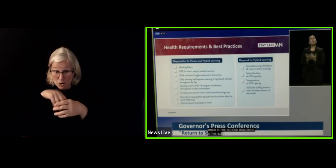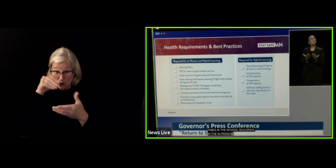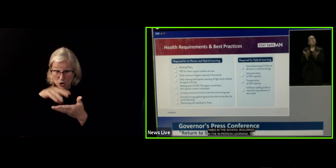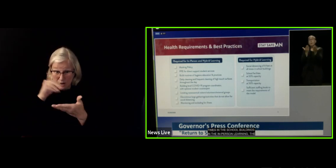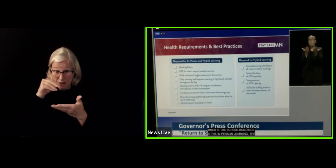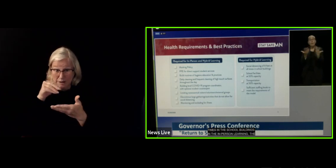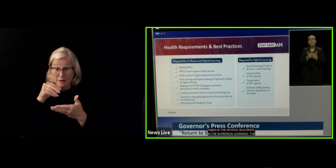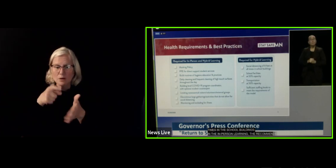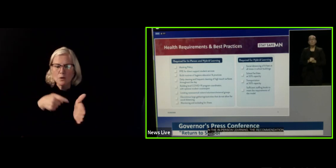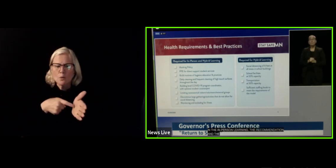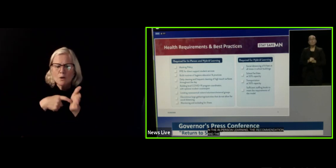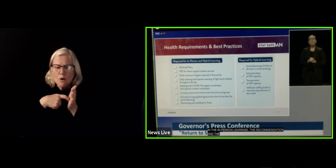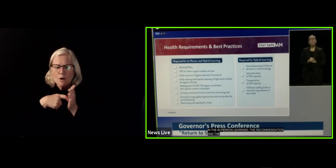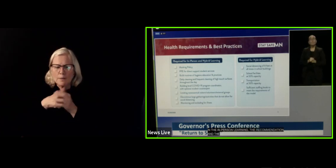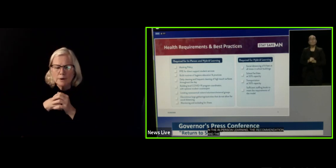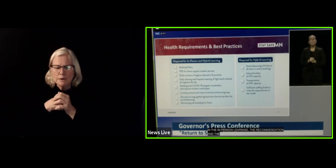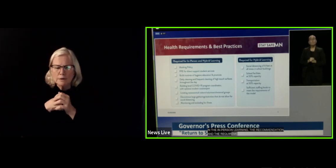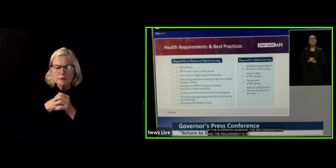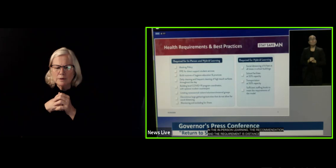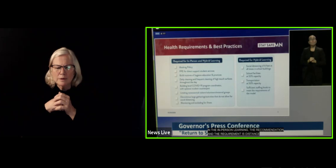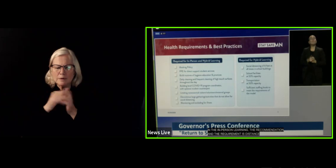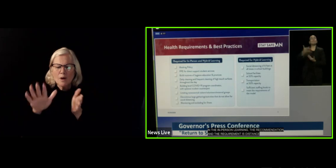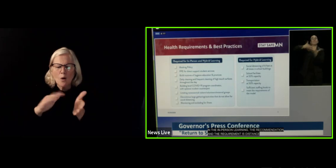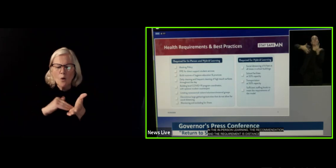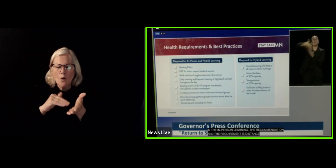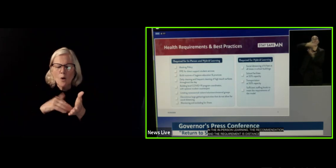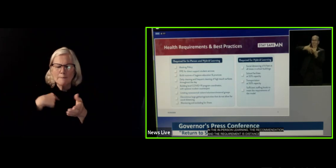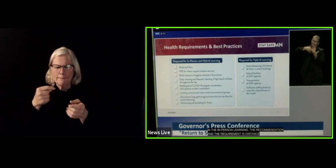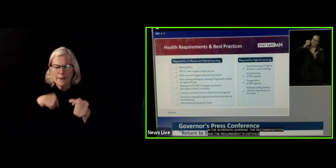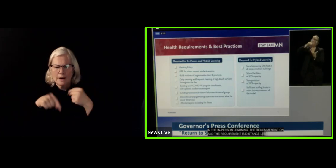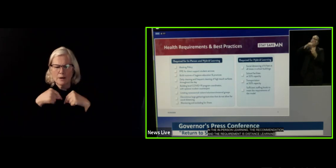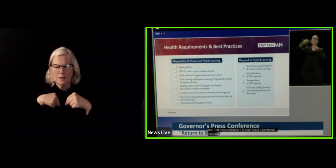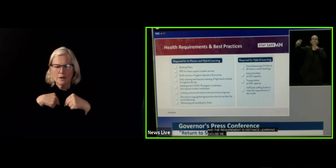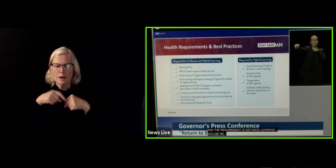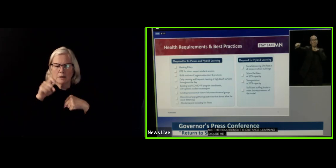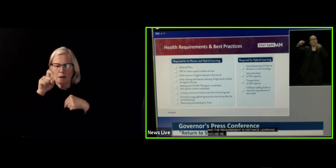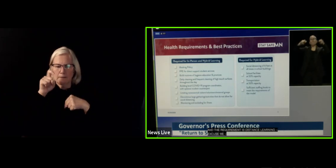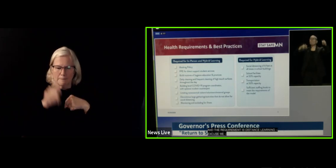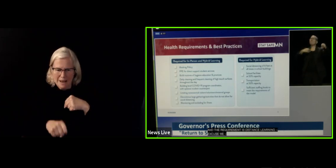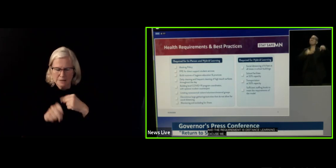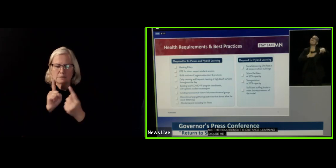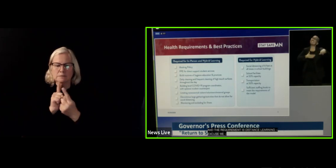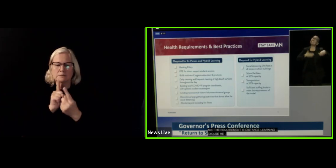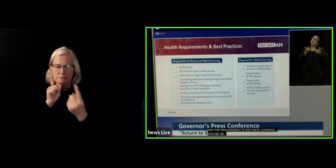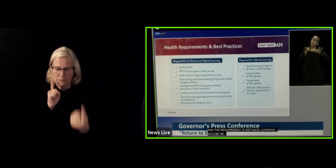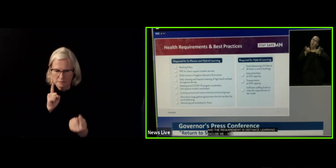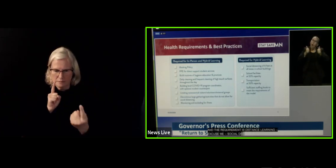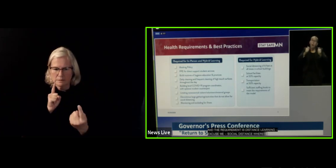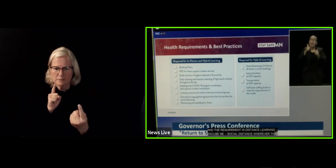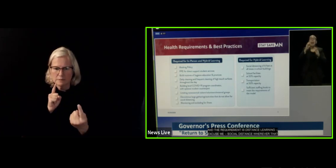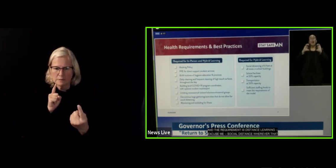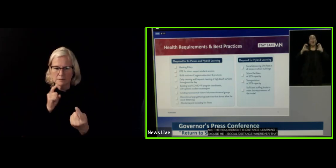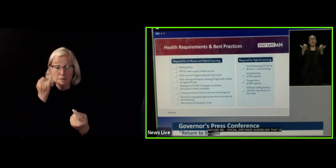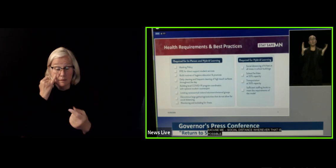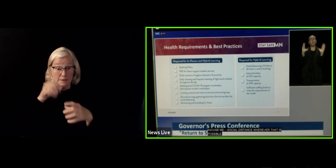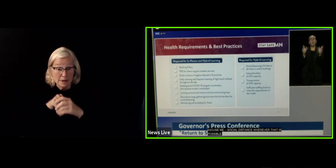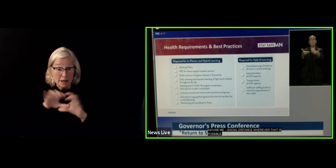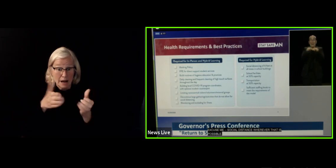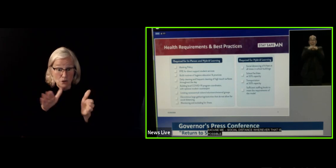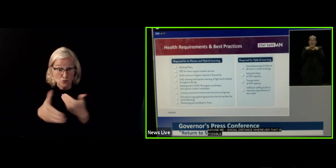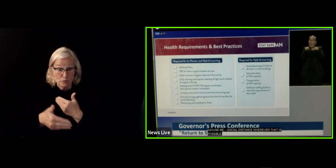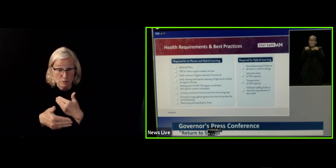learning, social distance wherever that is possible. In classrooms, as much distance as is practical. So